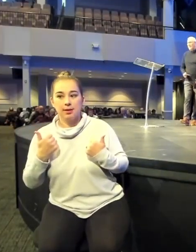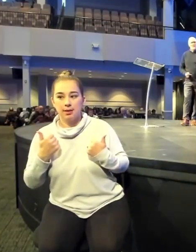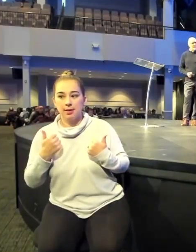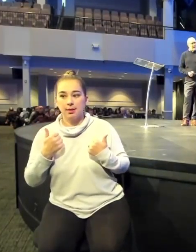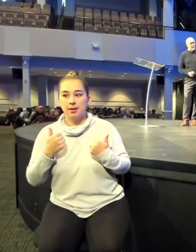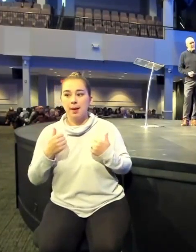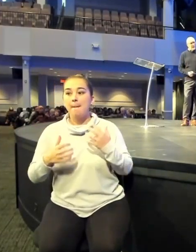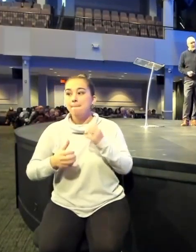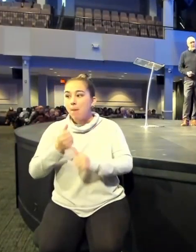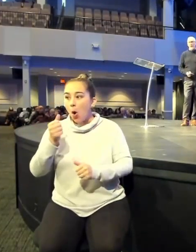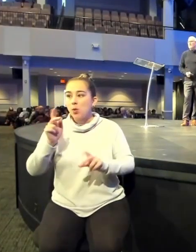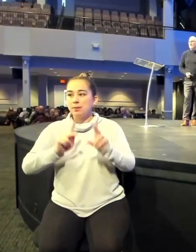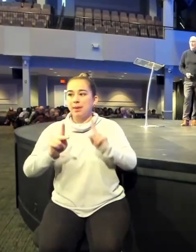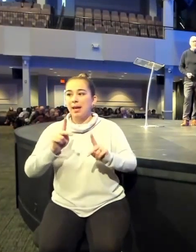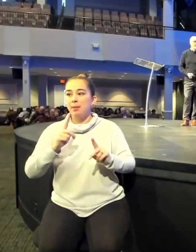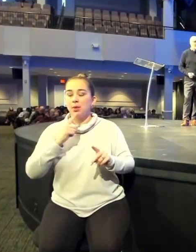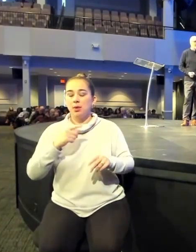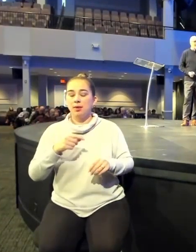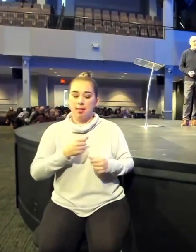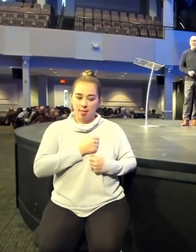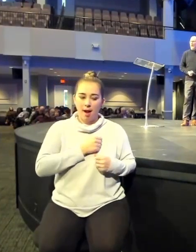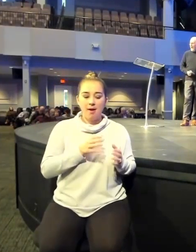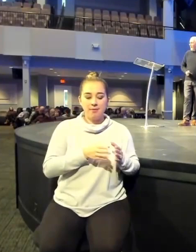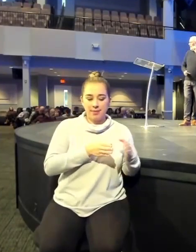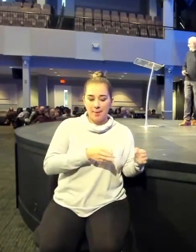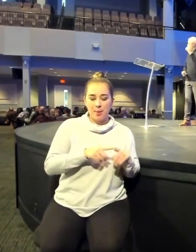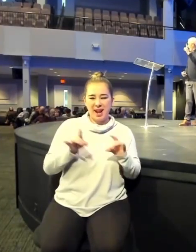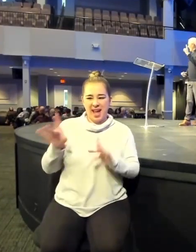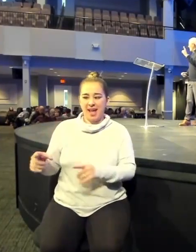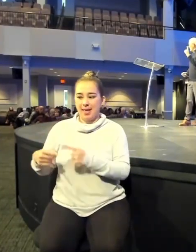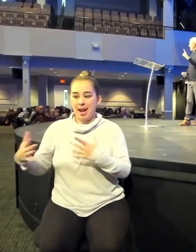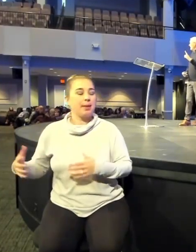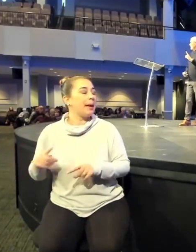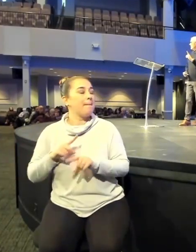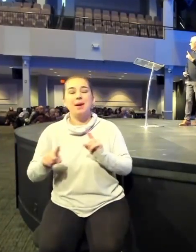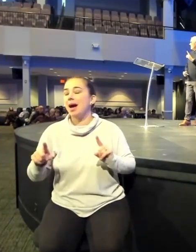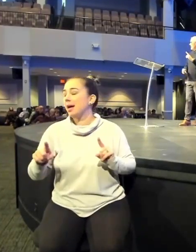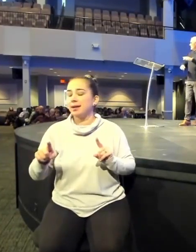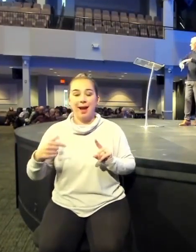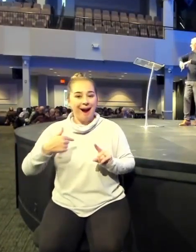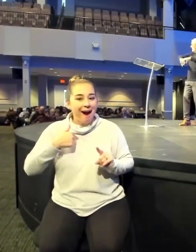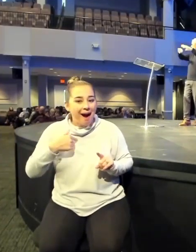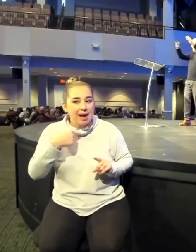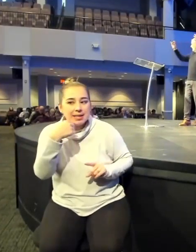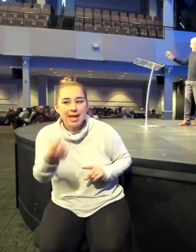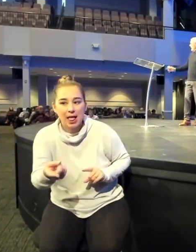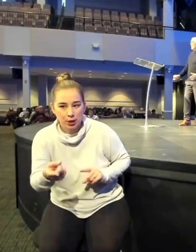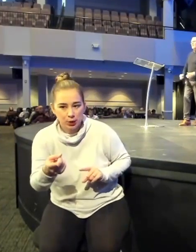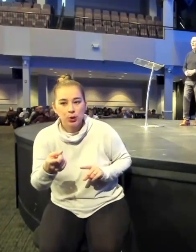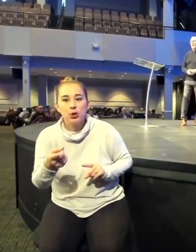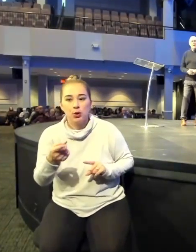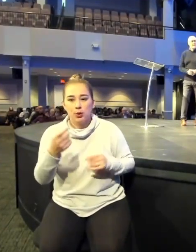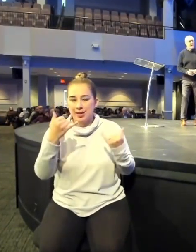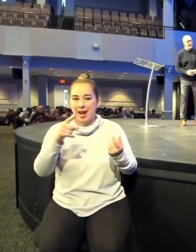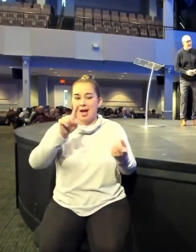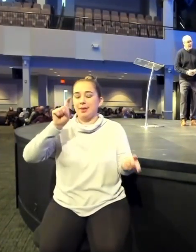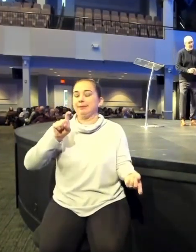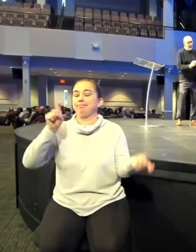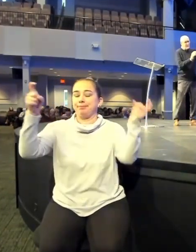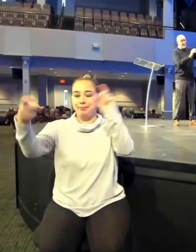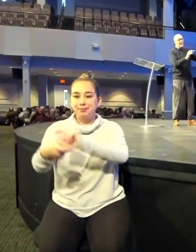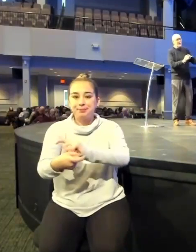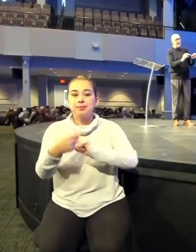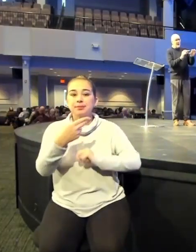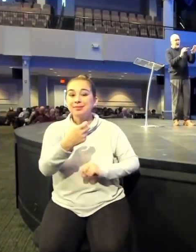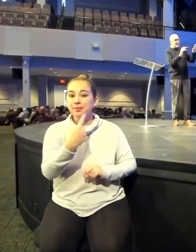think. Love your neighbor, hate your enemy. But I tell you, He's turning the apple cart upside down.